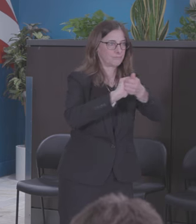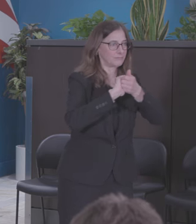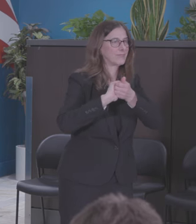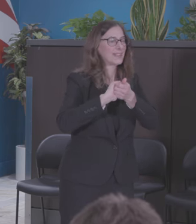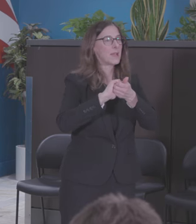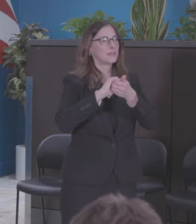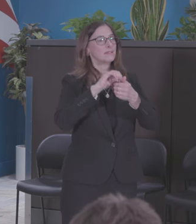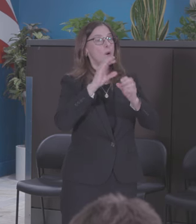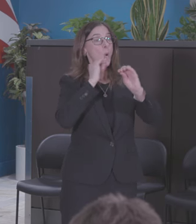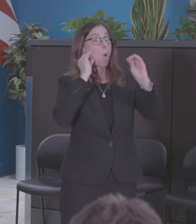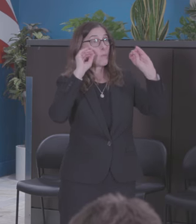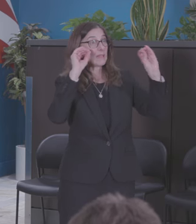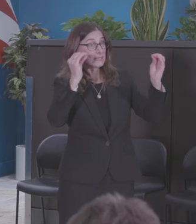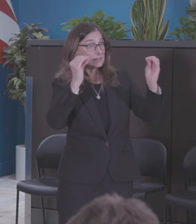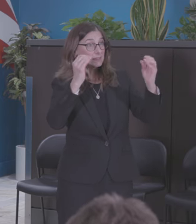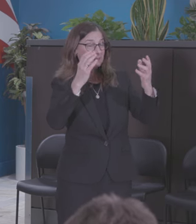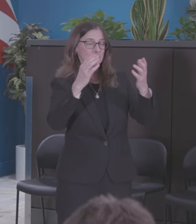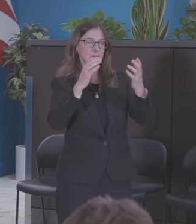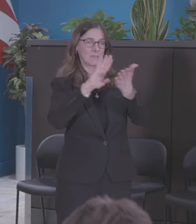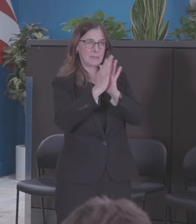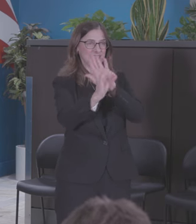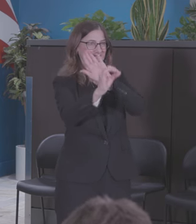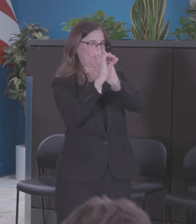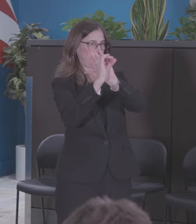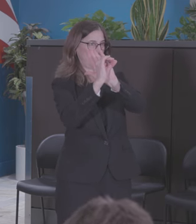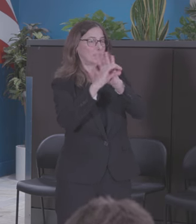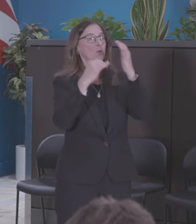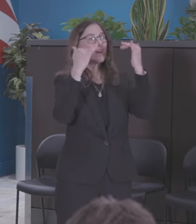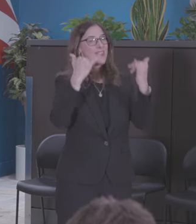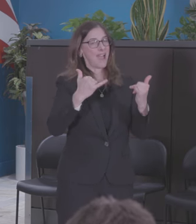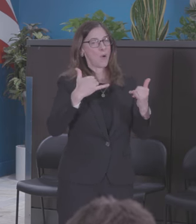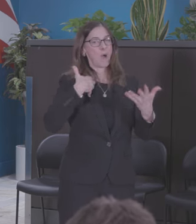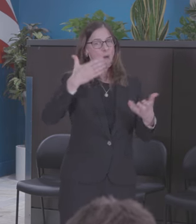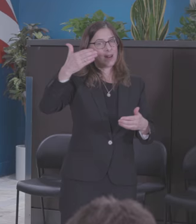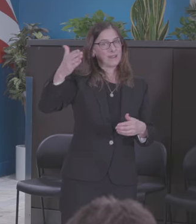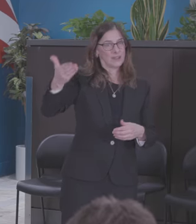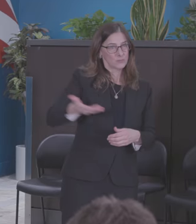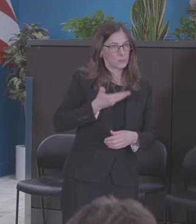of the Secretary, I'd like to invite him up here to share a few words. Thank you.